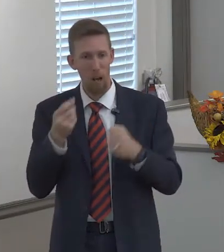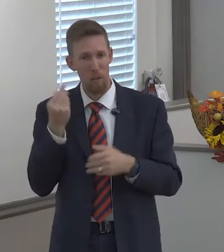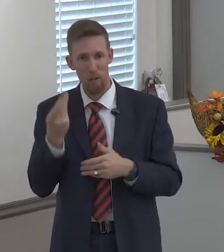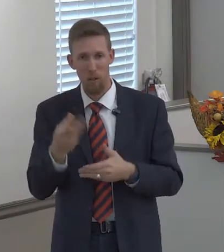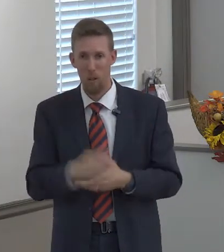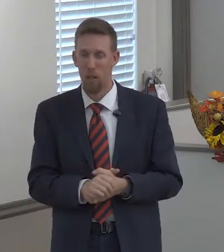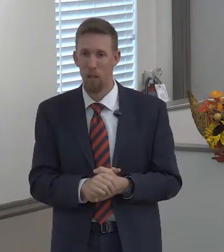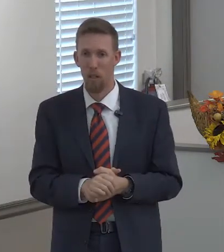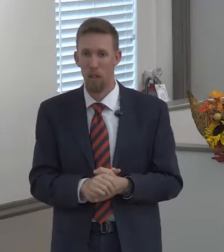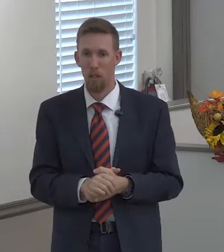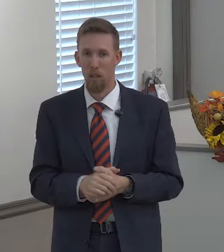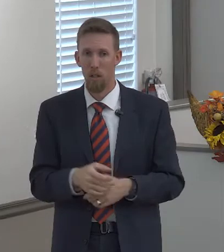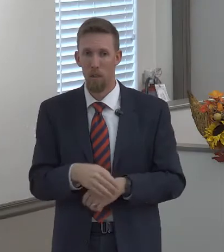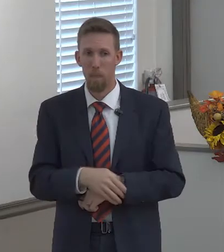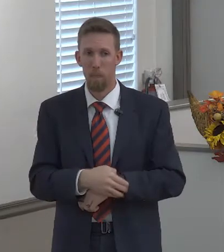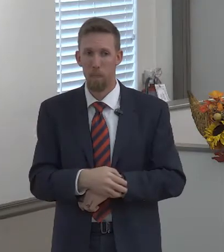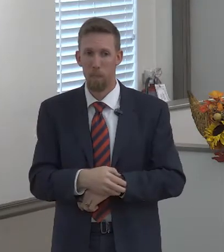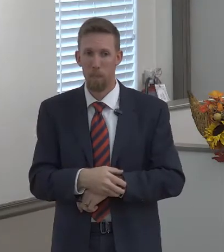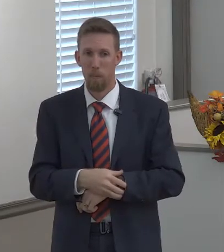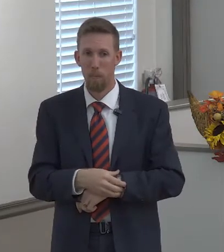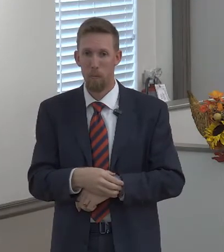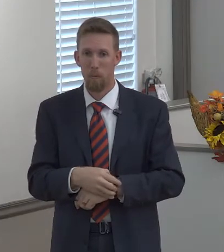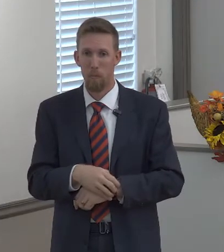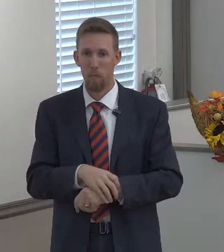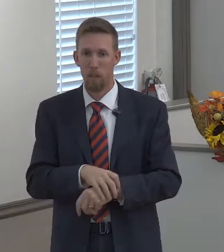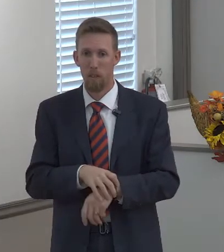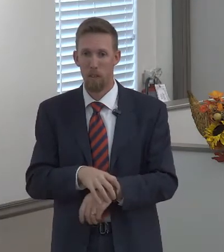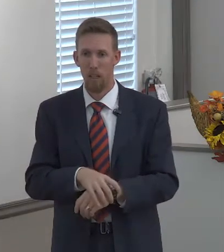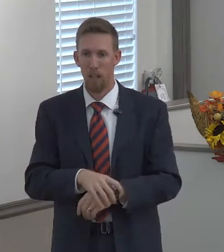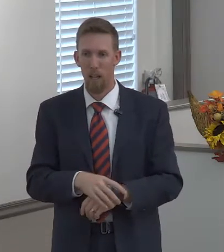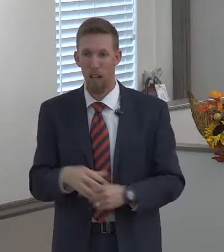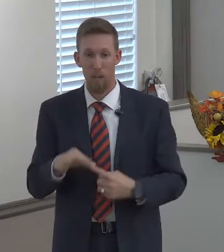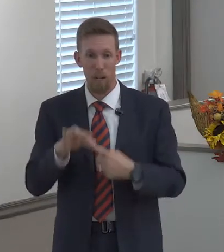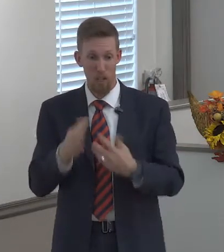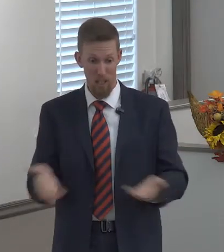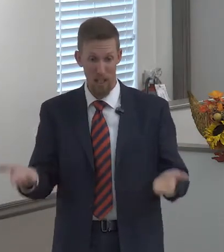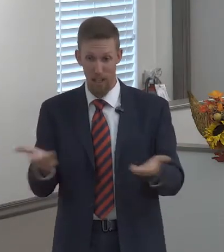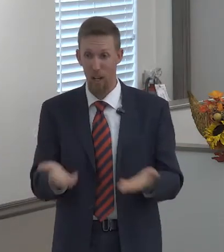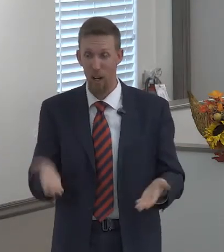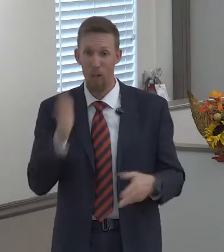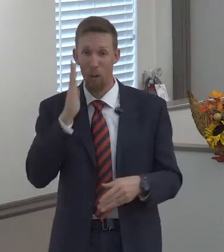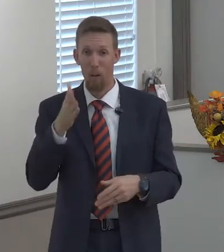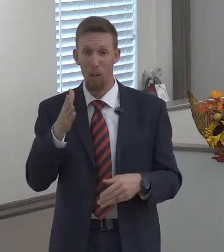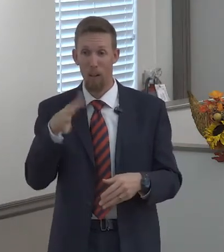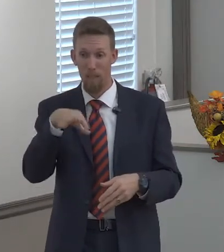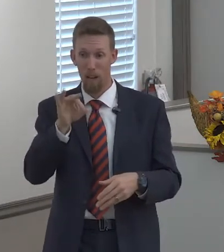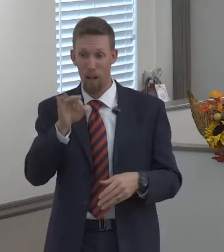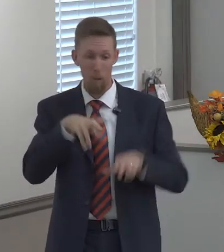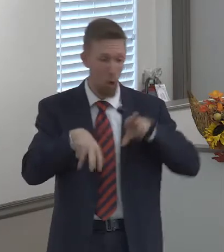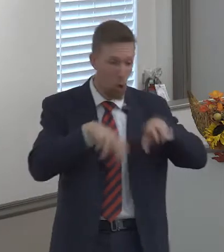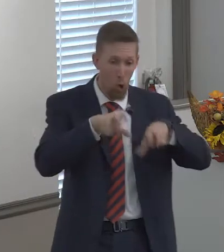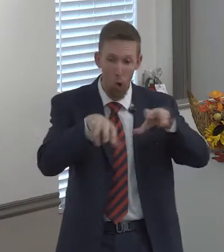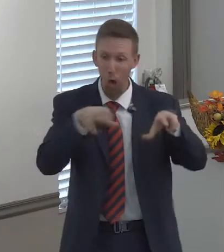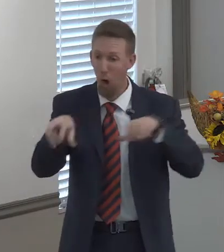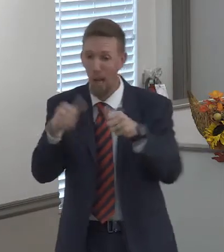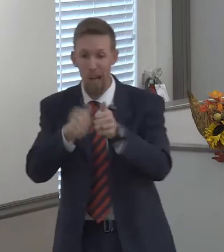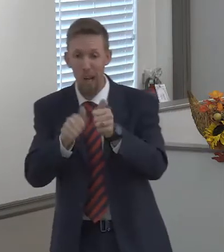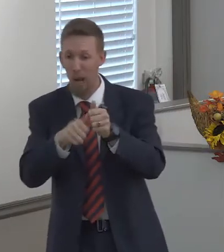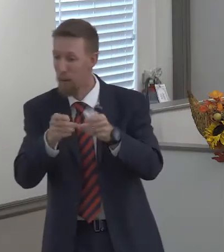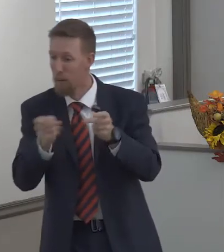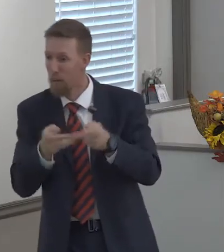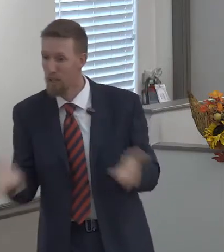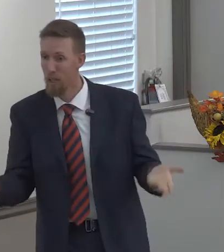God, for my family. I kind of jumped ahead a little bit, but thank you, God, for my family. In Psalm 127:3, it says,